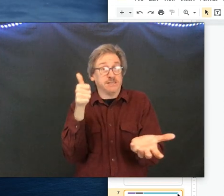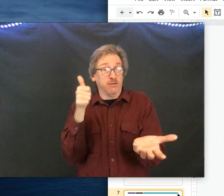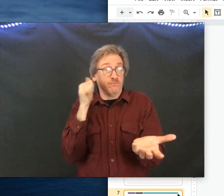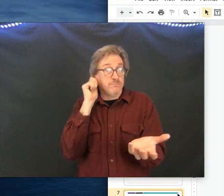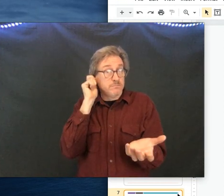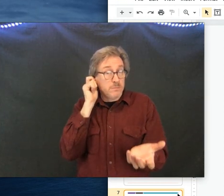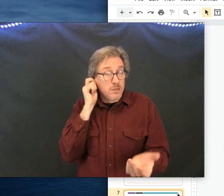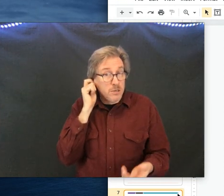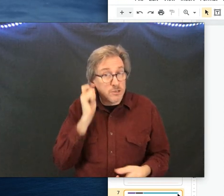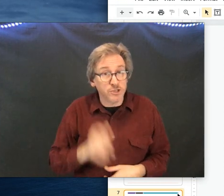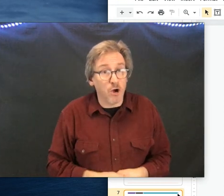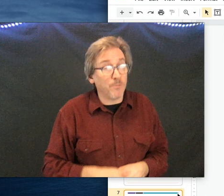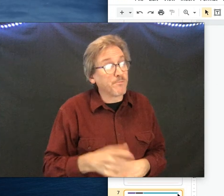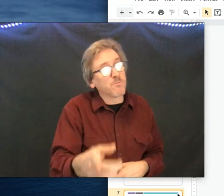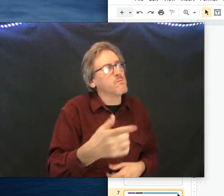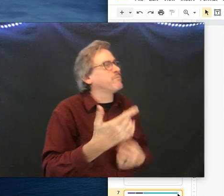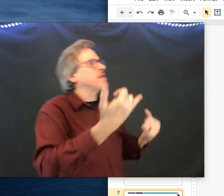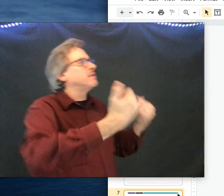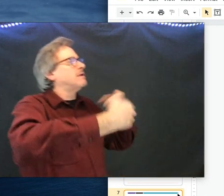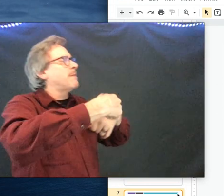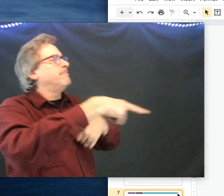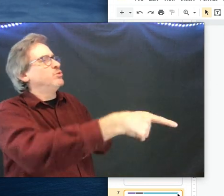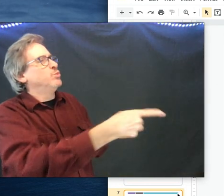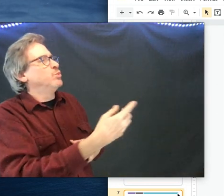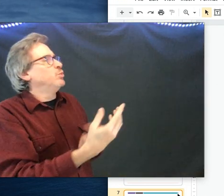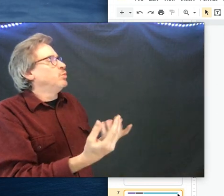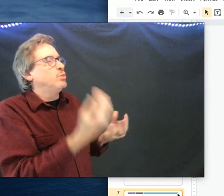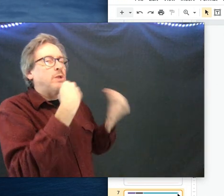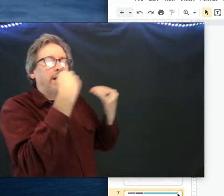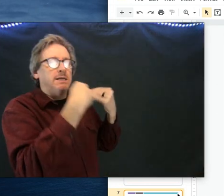it yourself. So